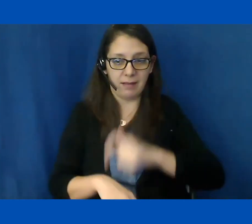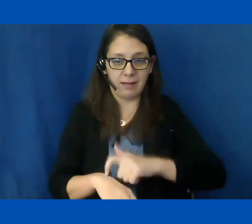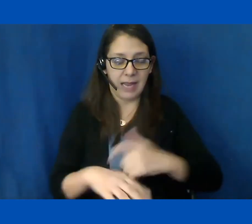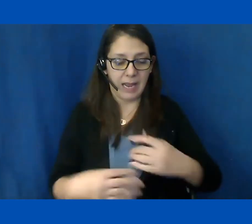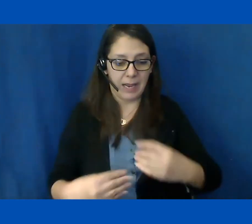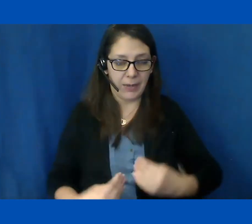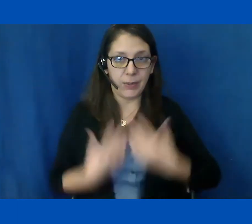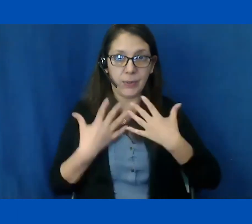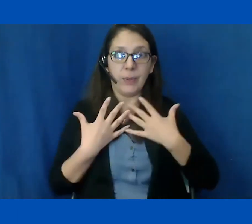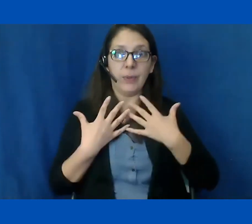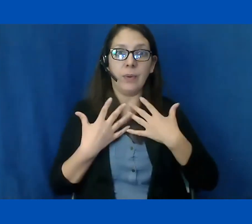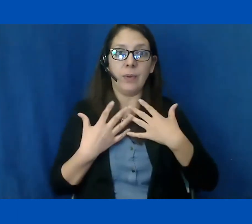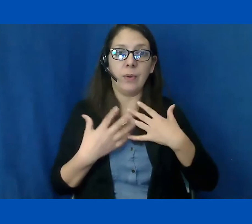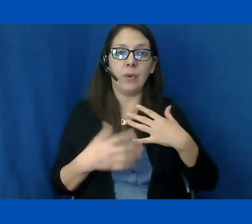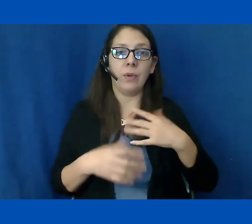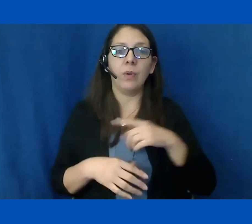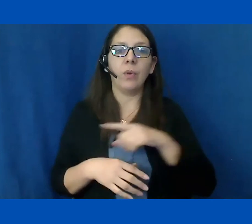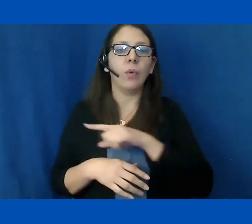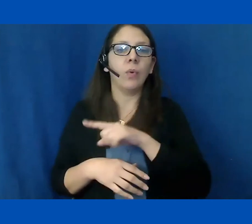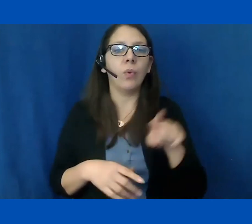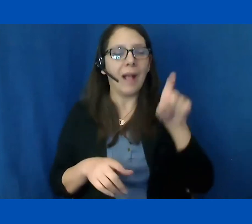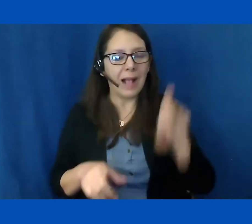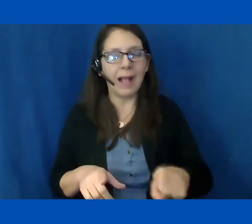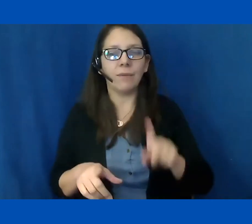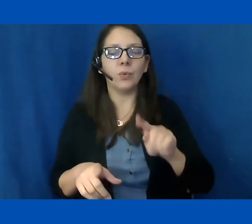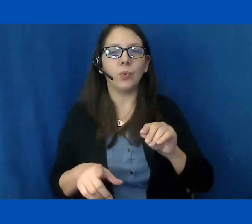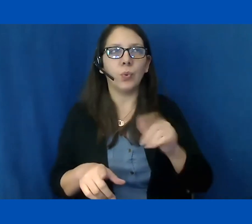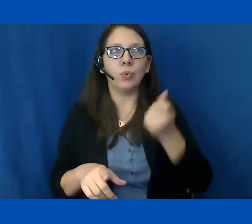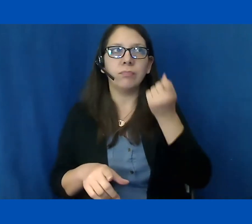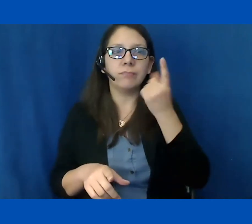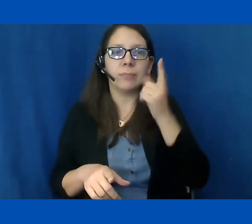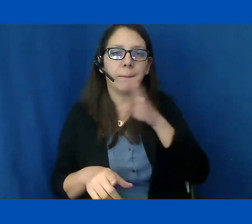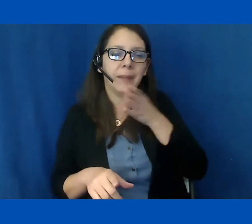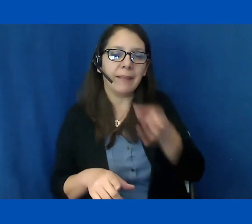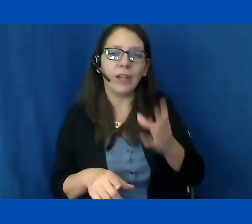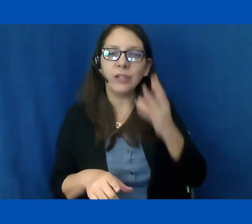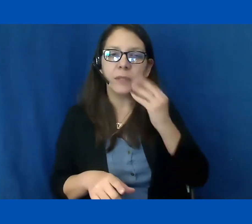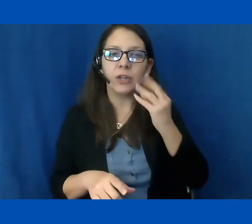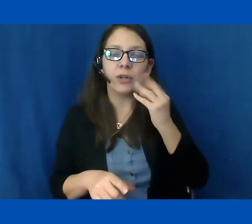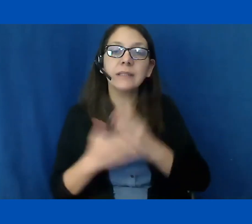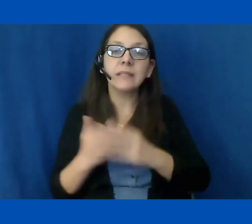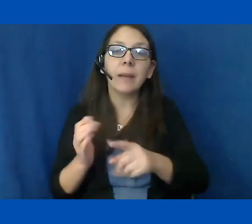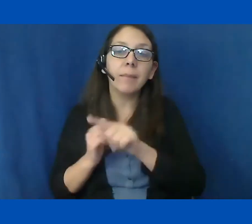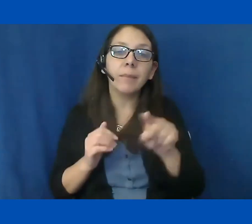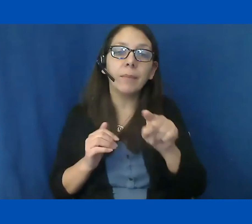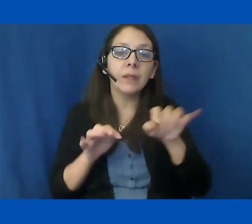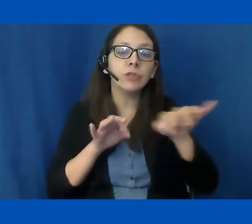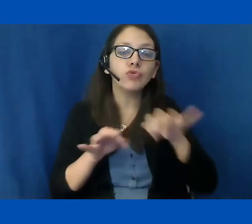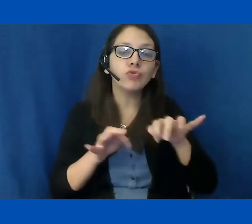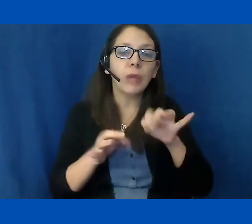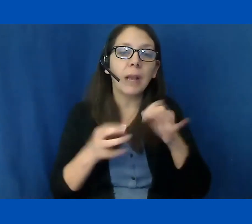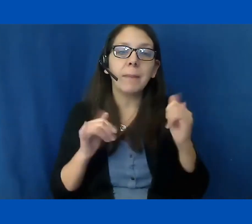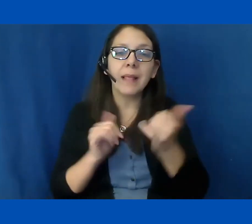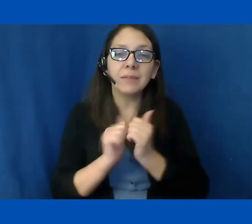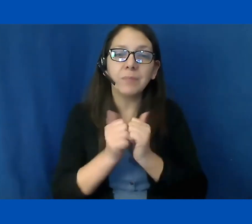to already kind of be there. Like some of the people who my fellow panelists who described about playing sports,